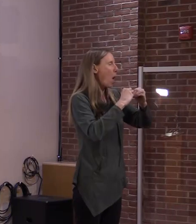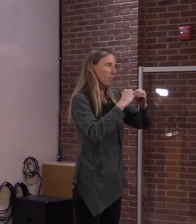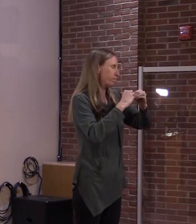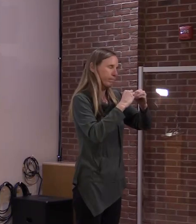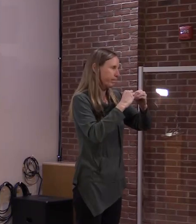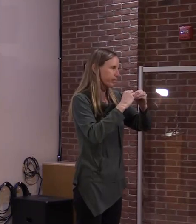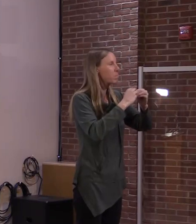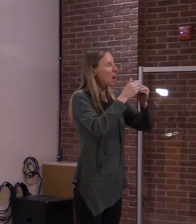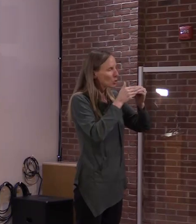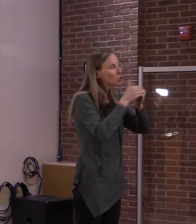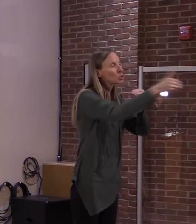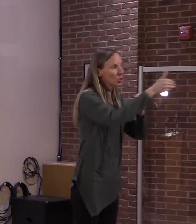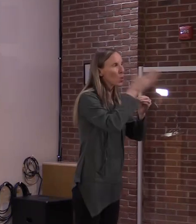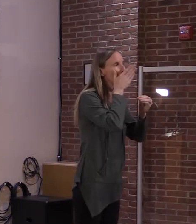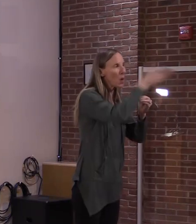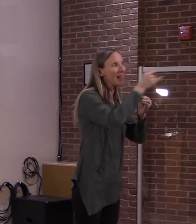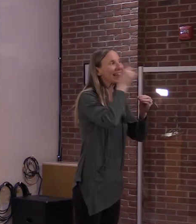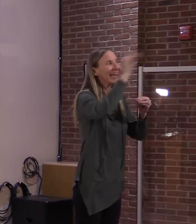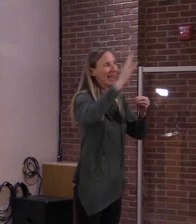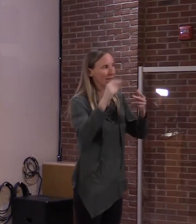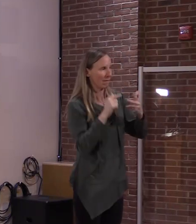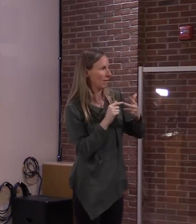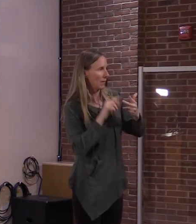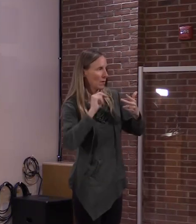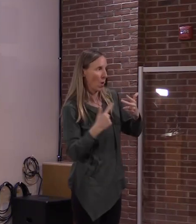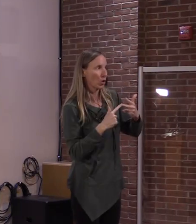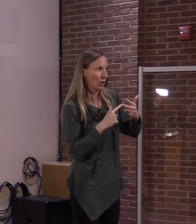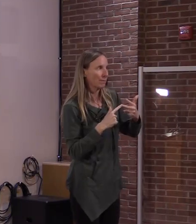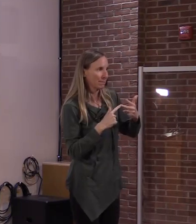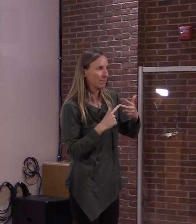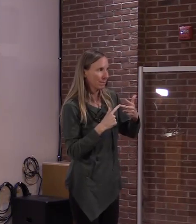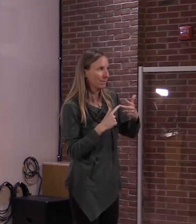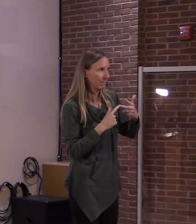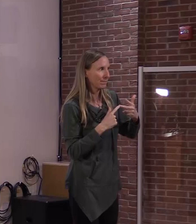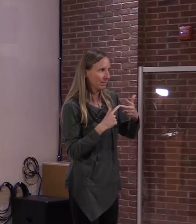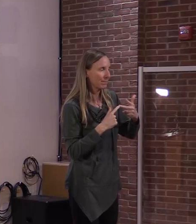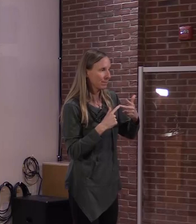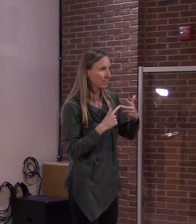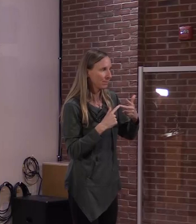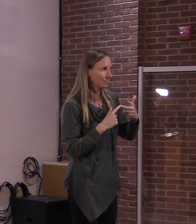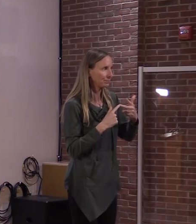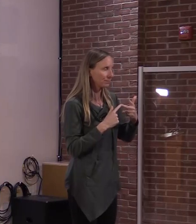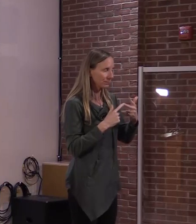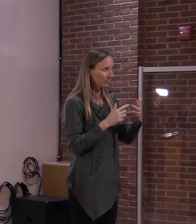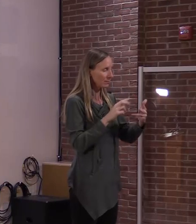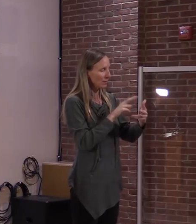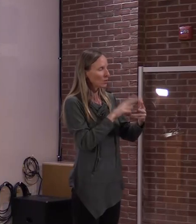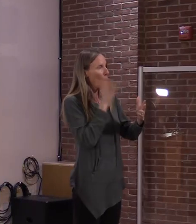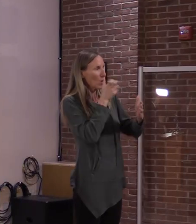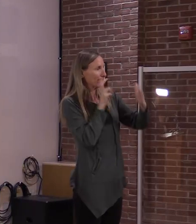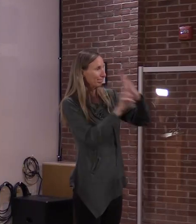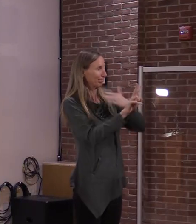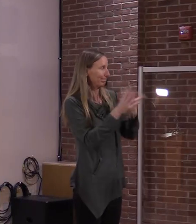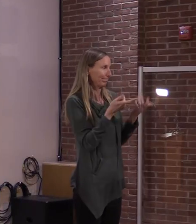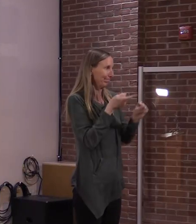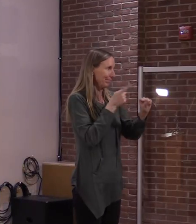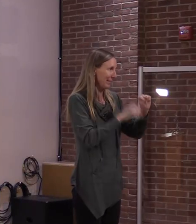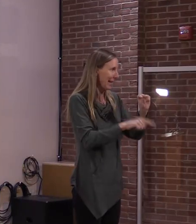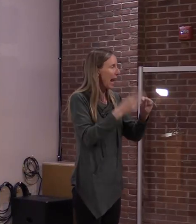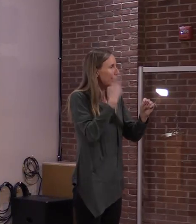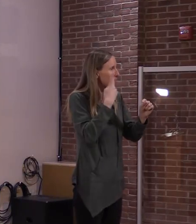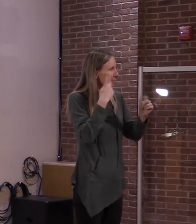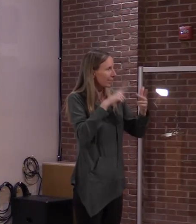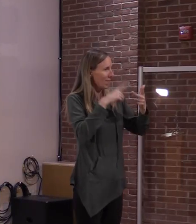And then they continue to forecast that there'll be substantial increases of Moderna and Pfizer